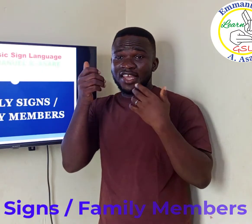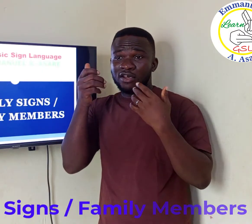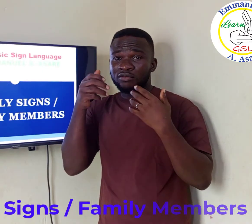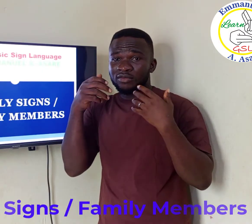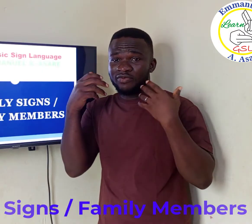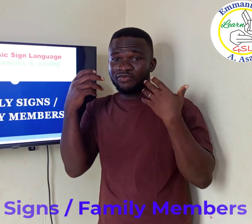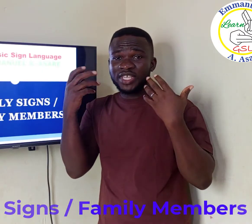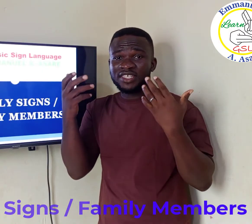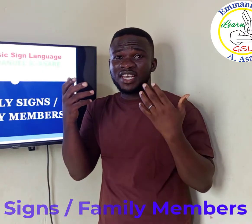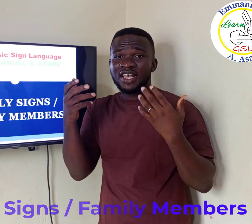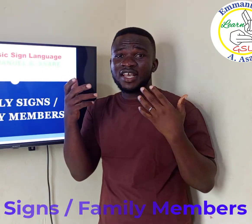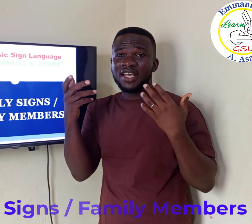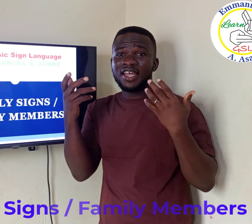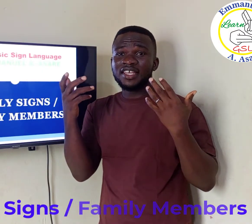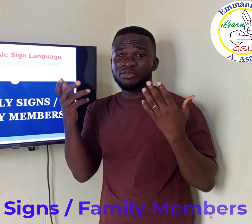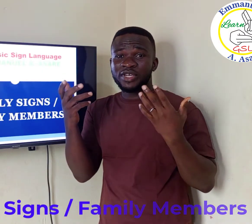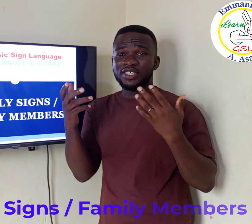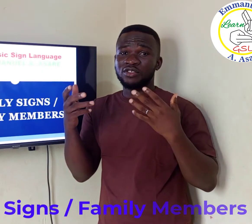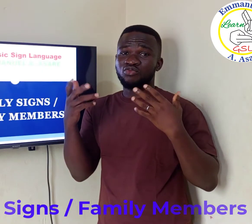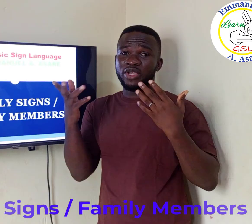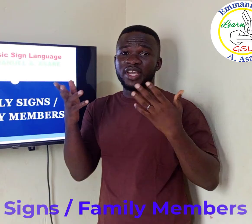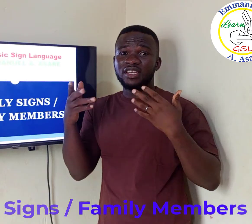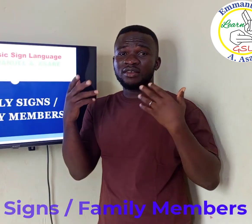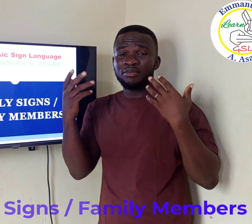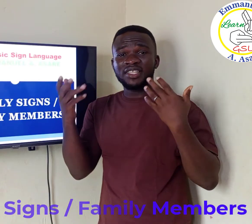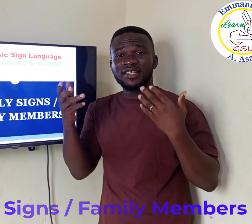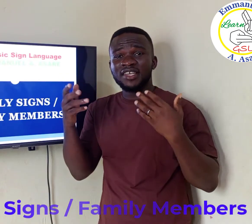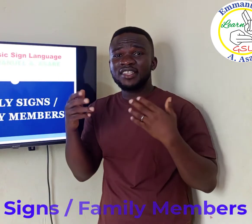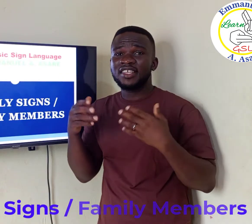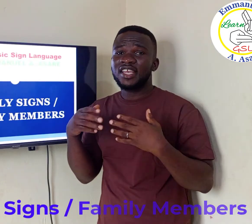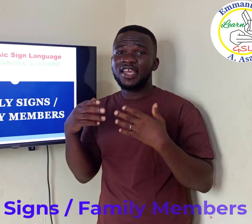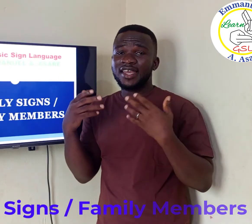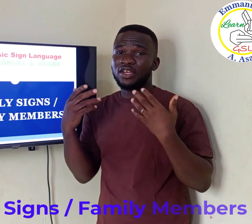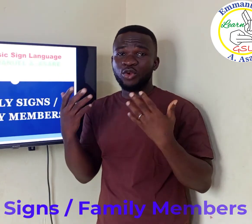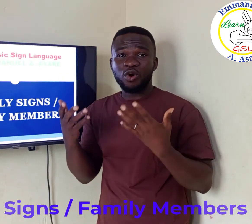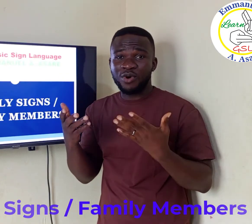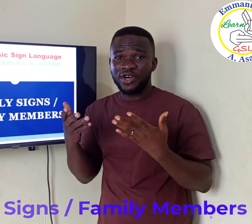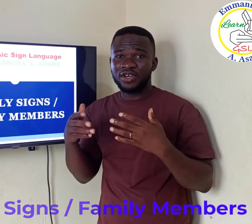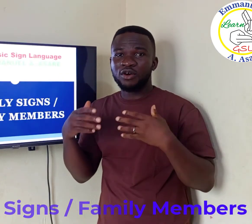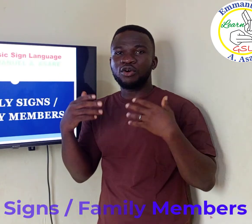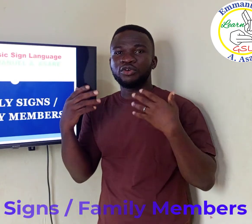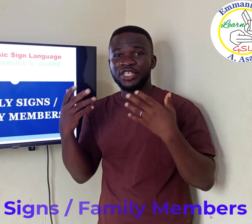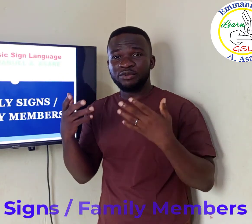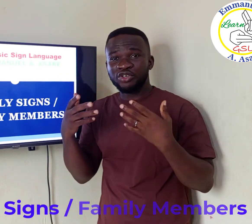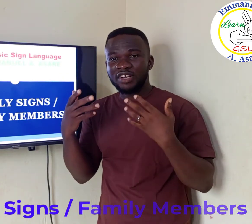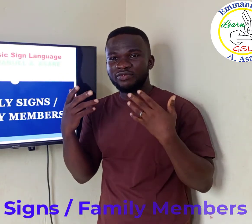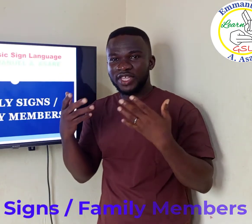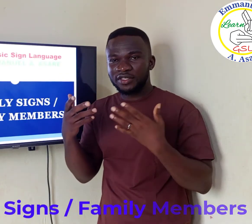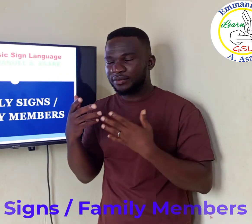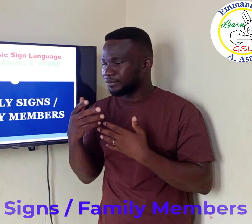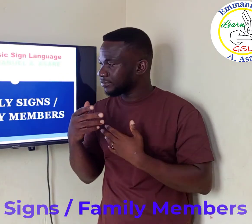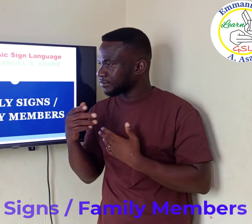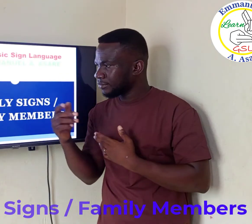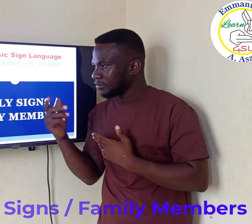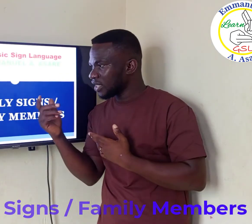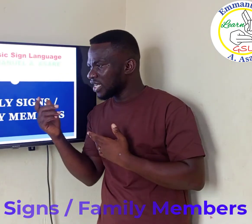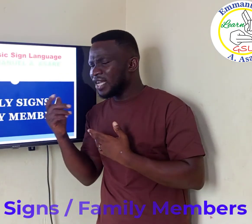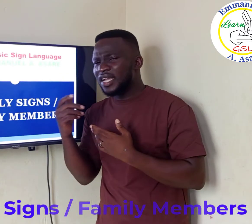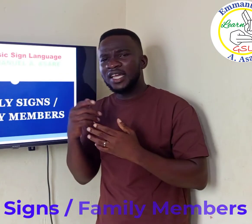Now, facial expression, we can maintain a normal or neutral face. Now,